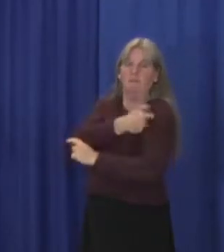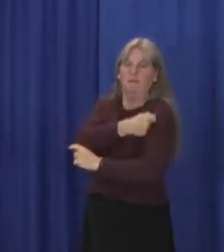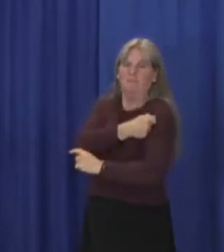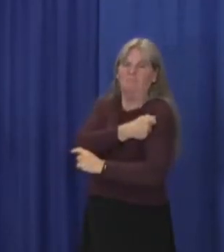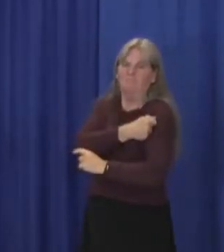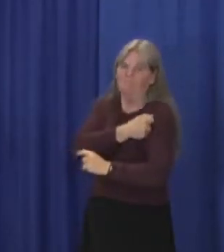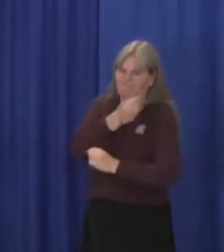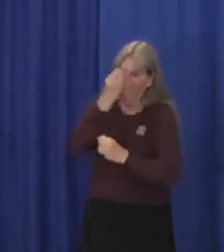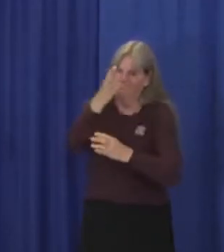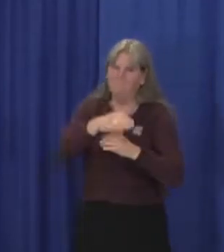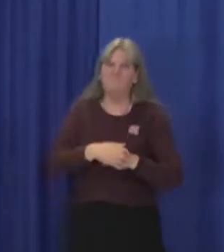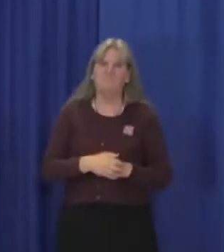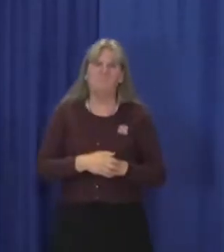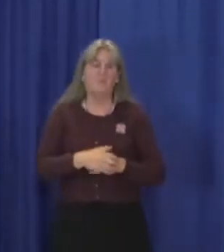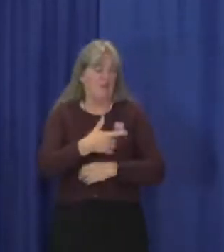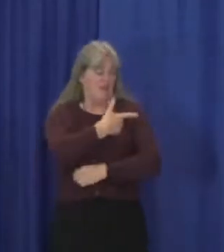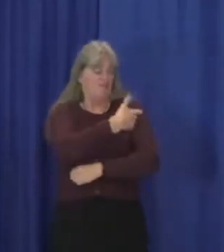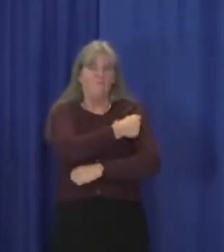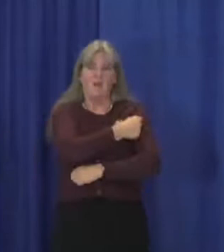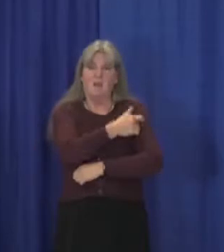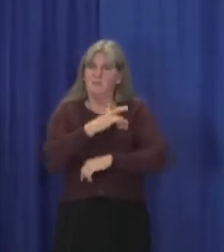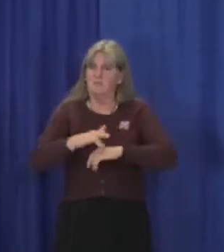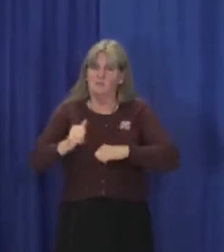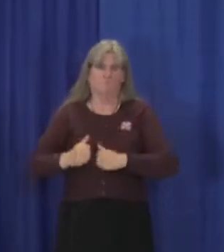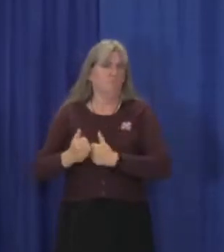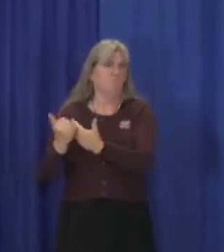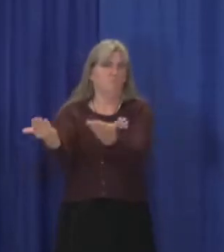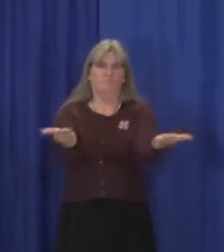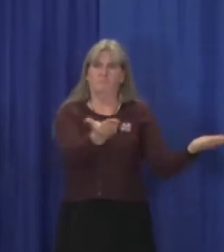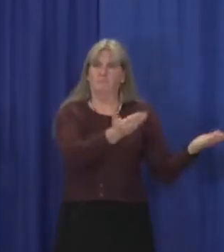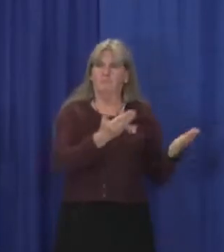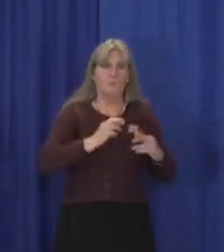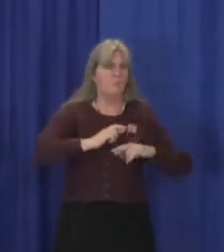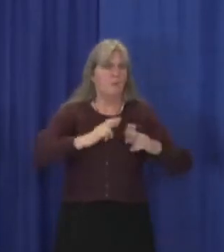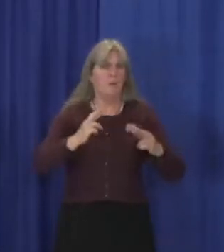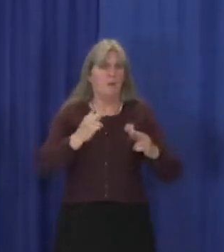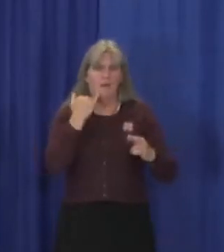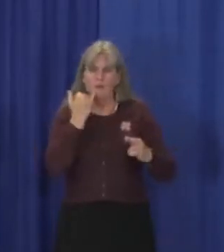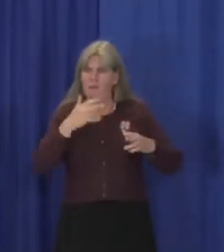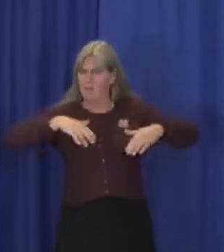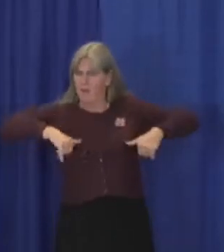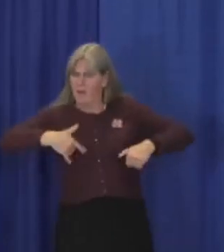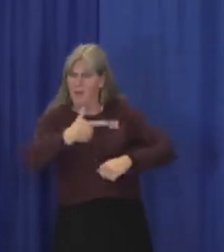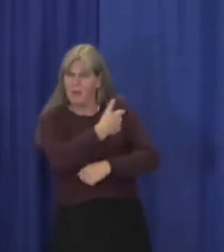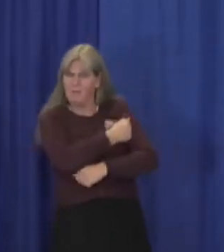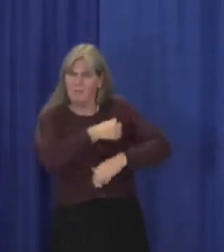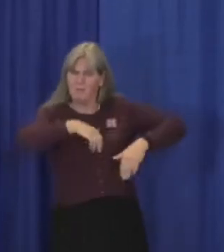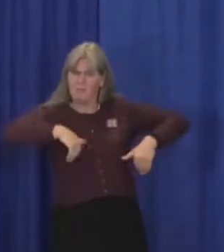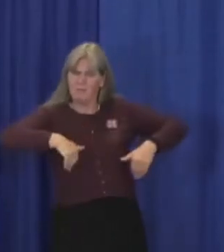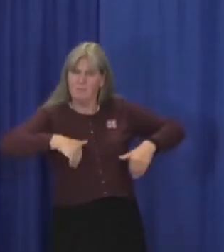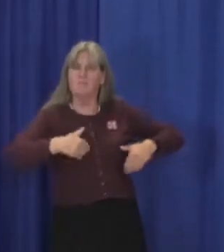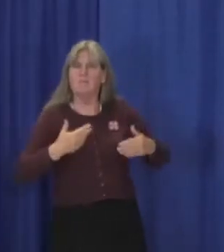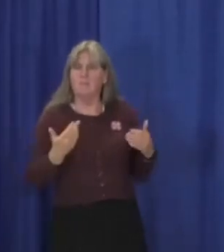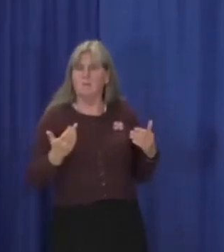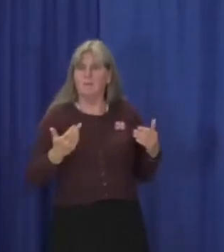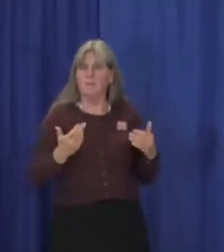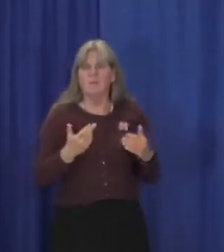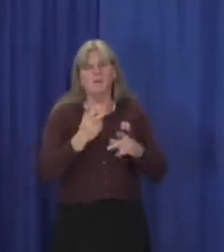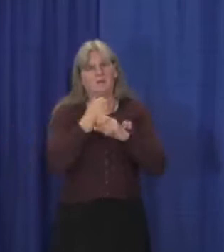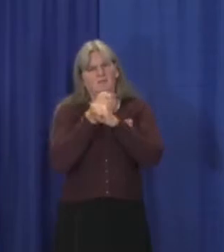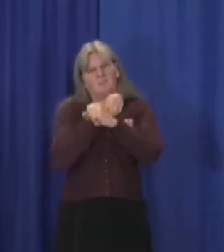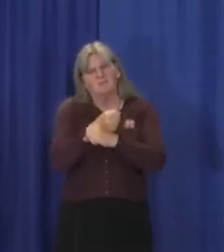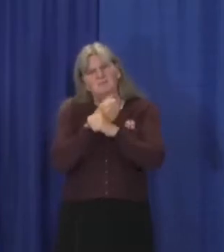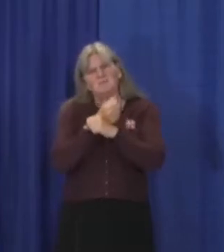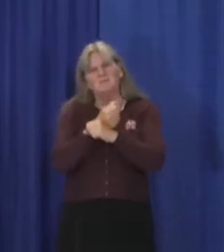We have enough vaccines for everyone who wants one, so please, if you have not received your shot yet, protect your loved